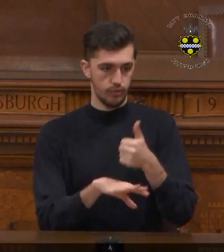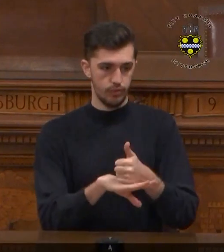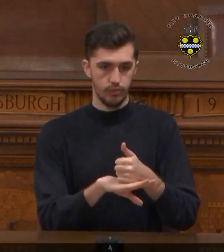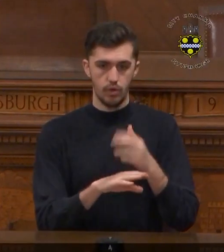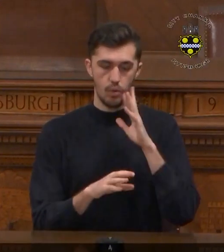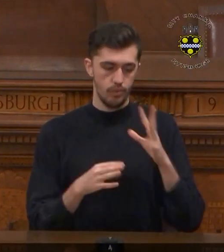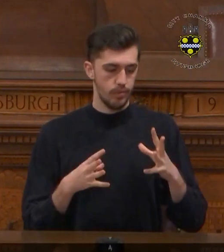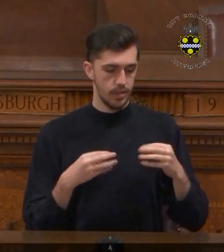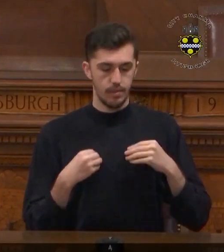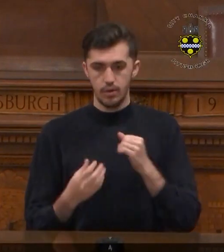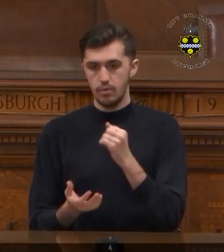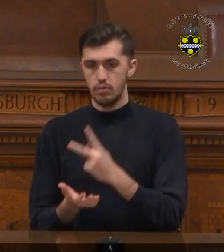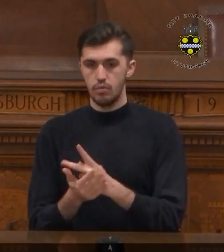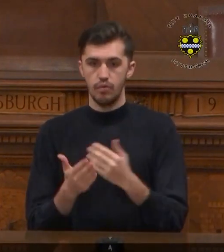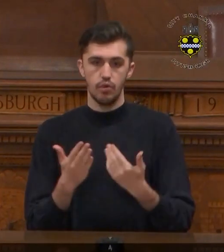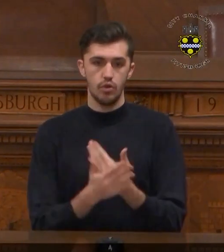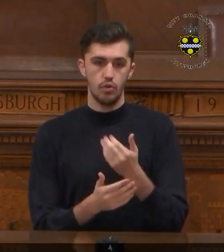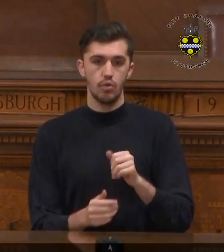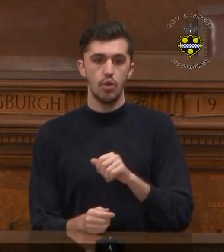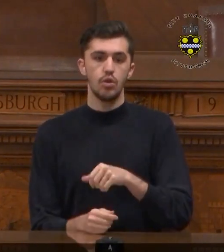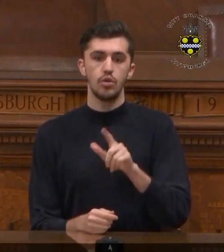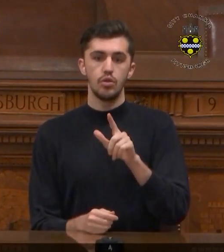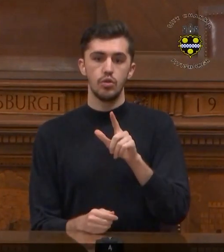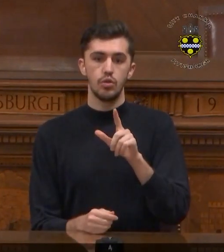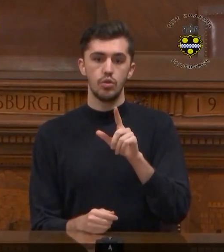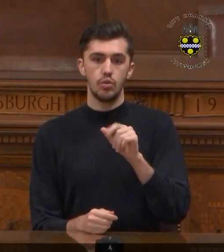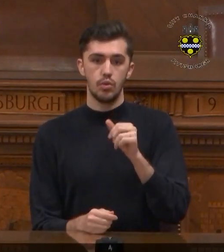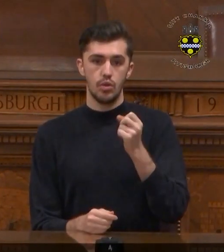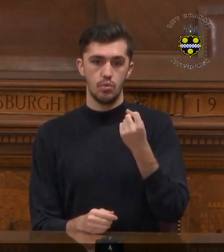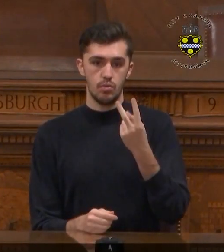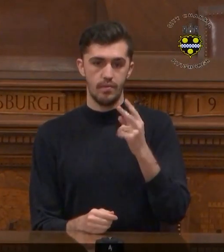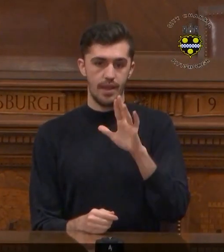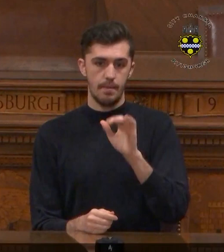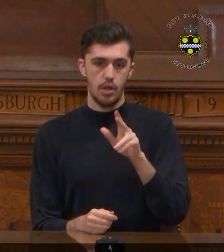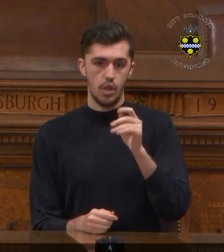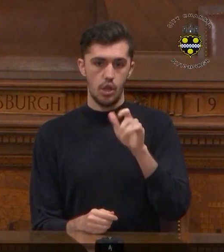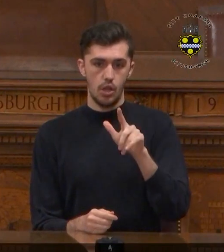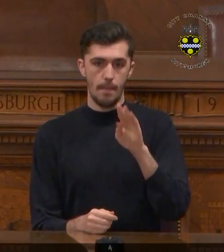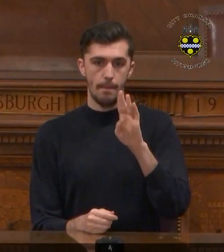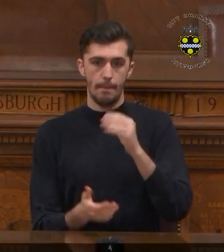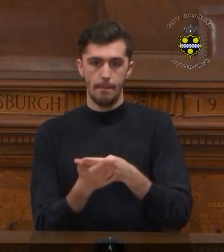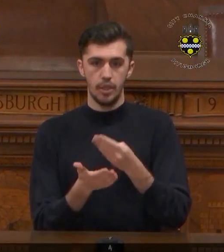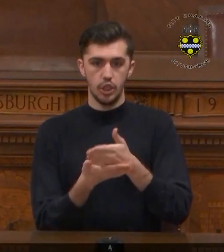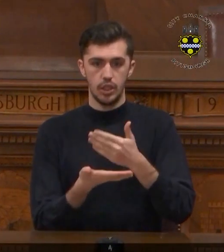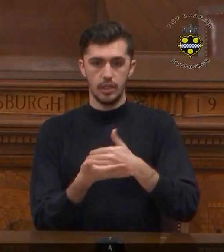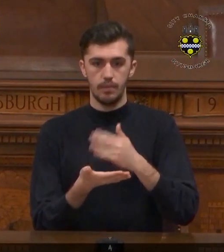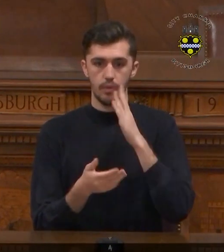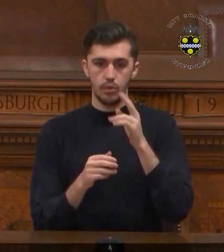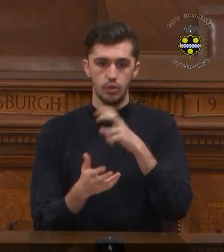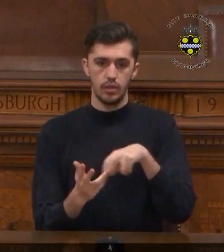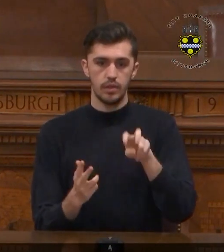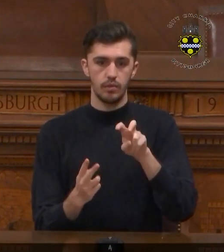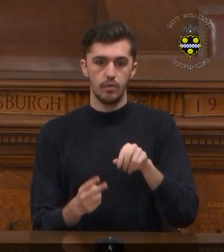approving 2012 capital budget by transferring a total of